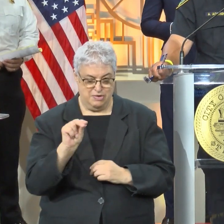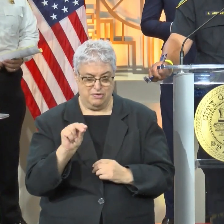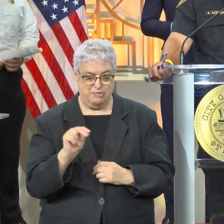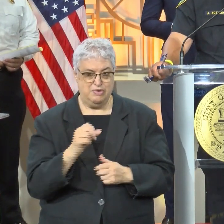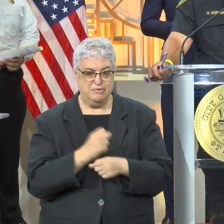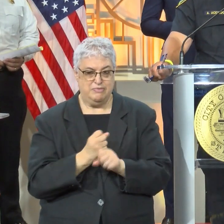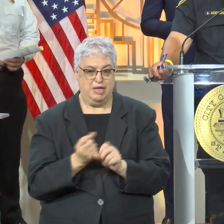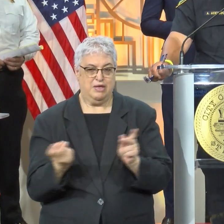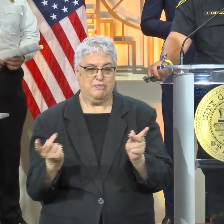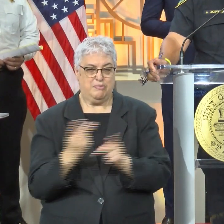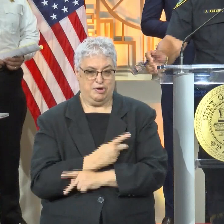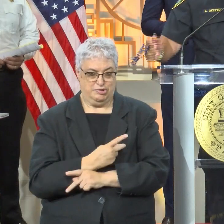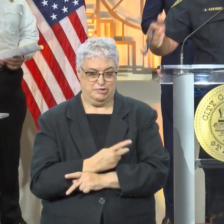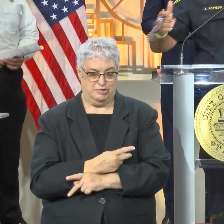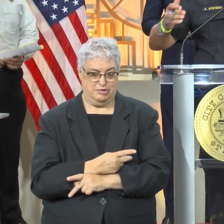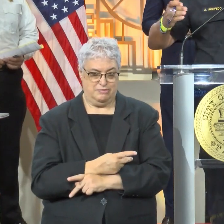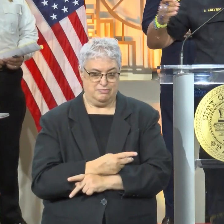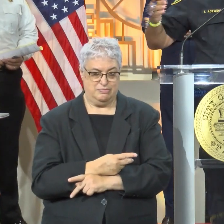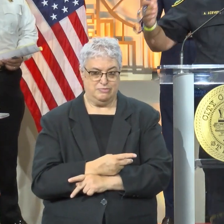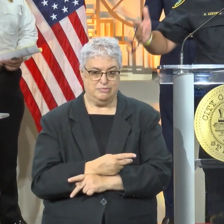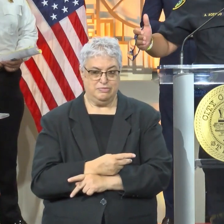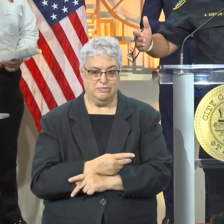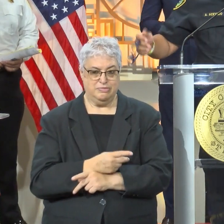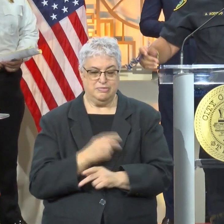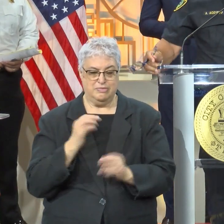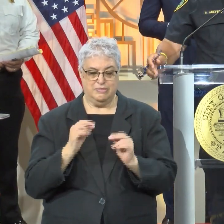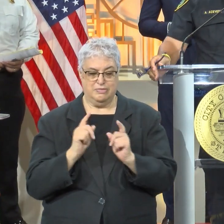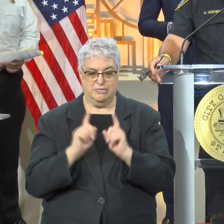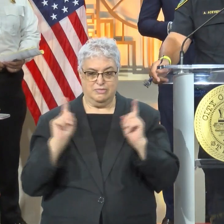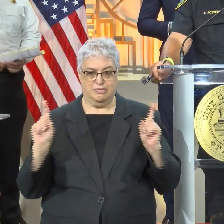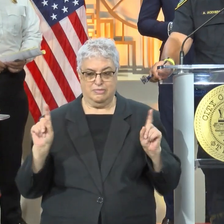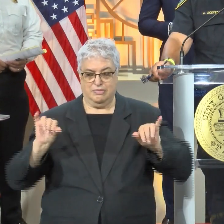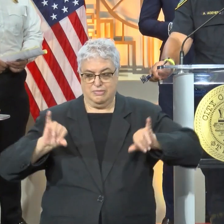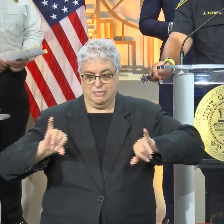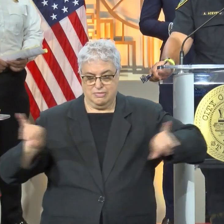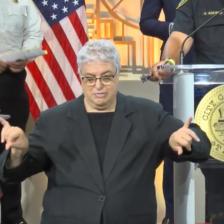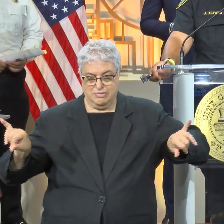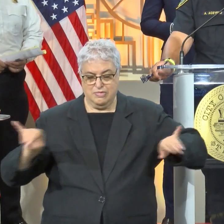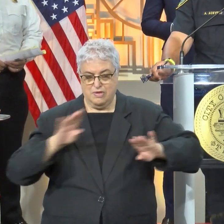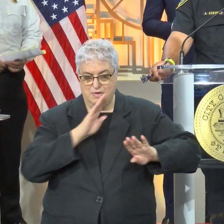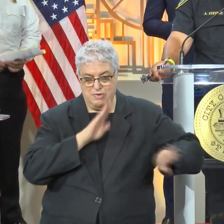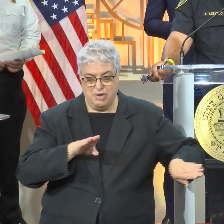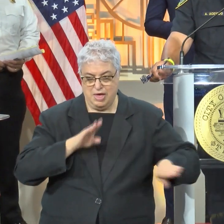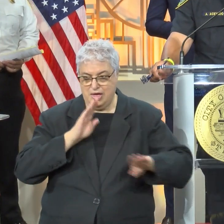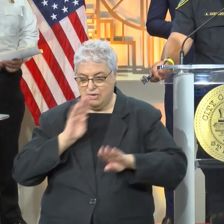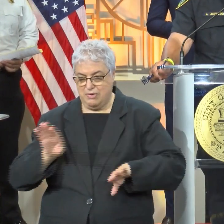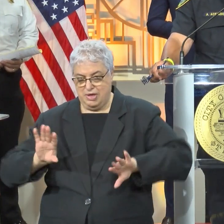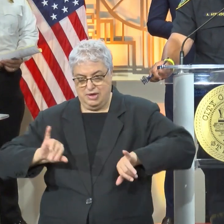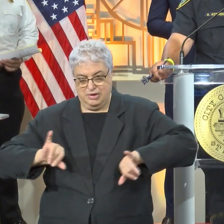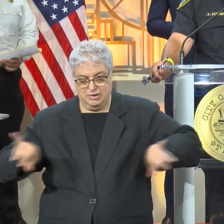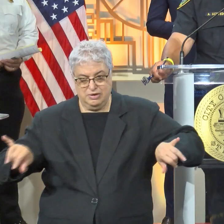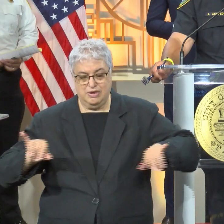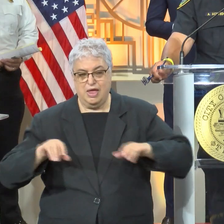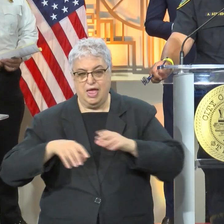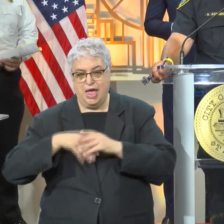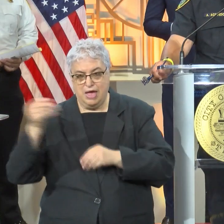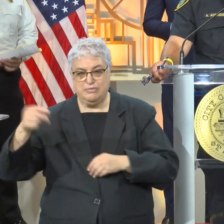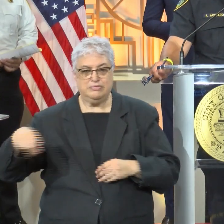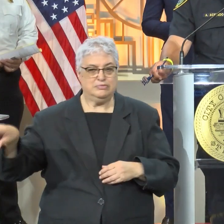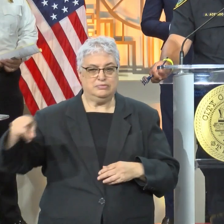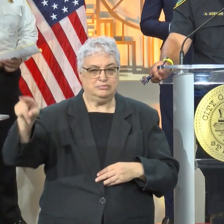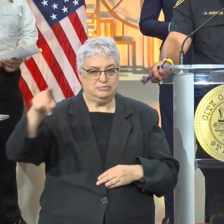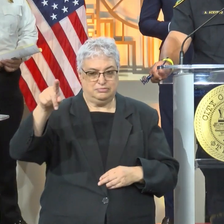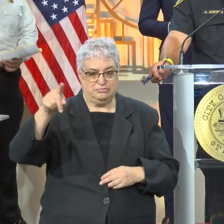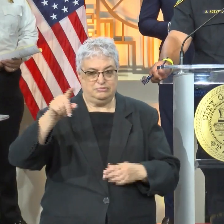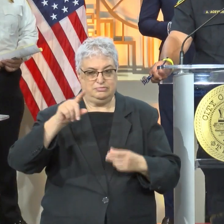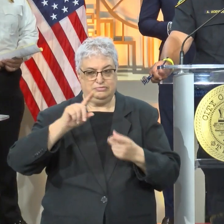families. So we urge people, step away from each other. Give yourself some space. Give yourself some room. Go to a friend's house, a relative's